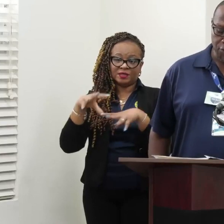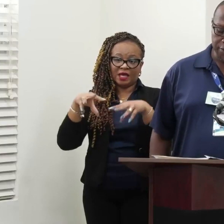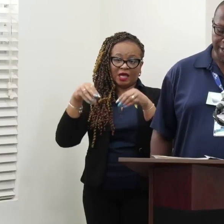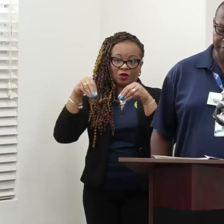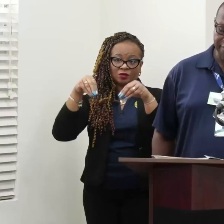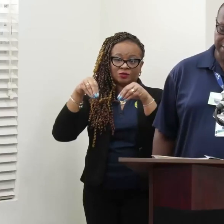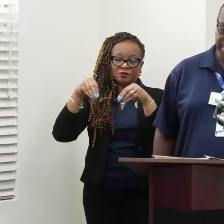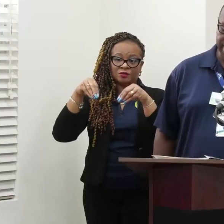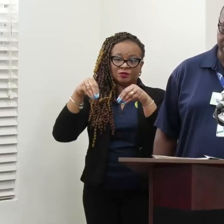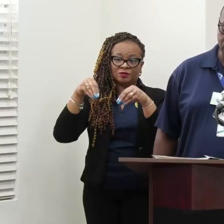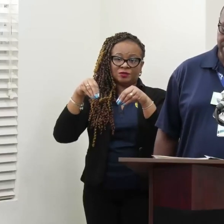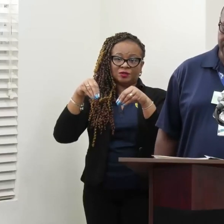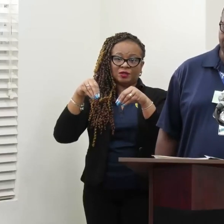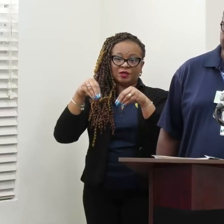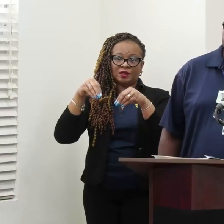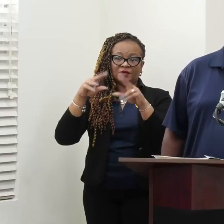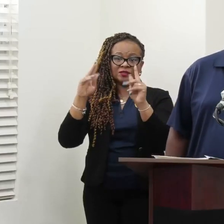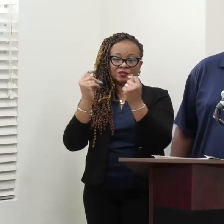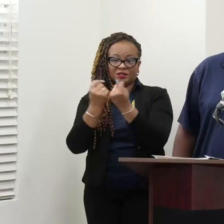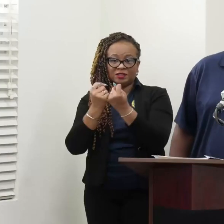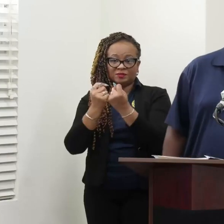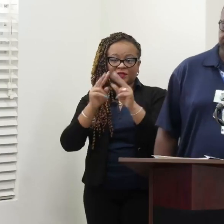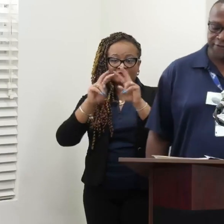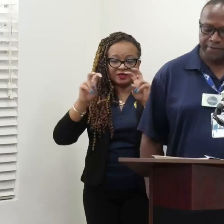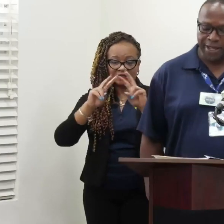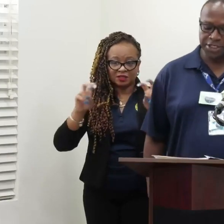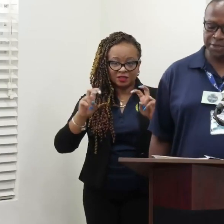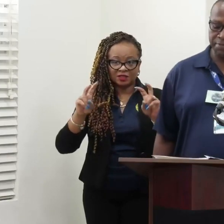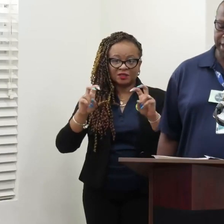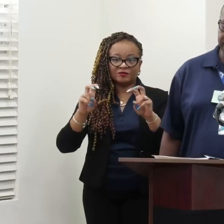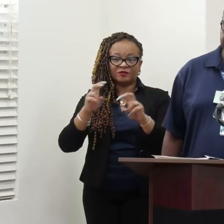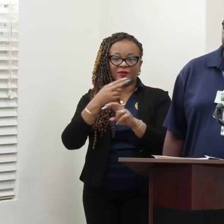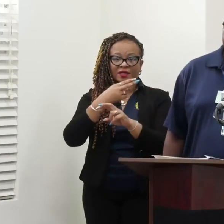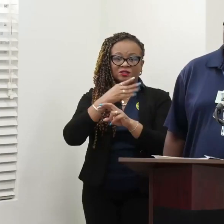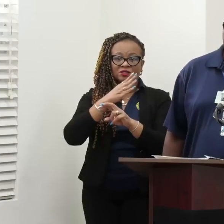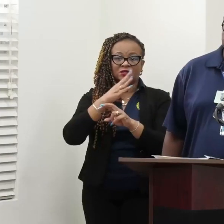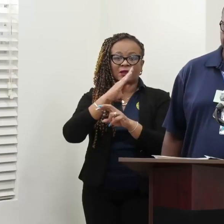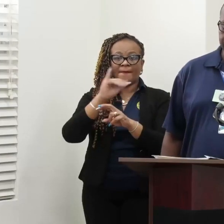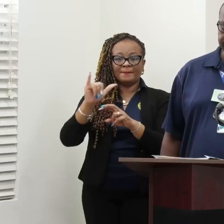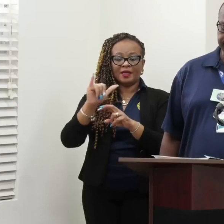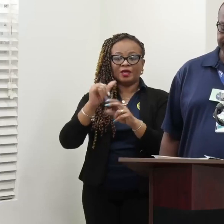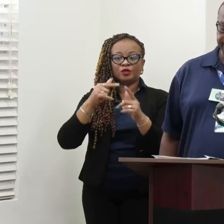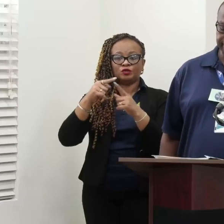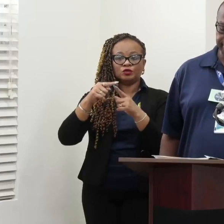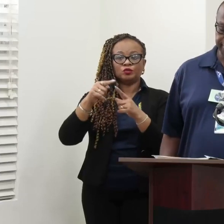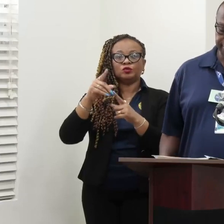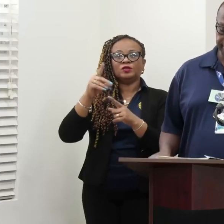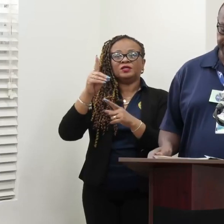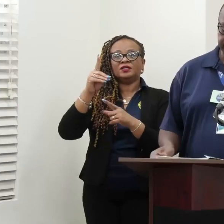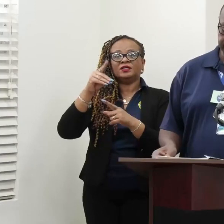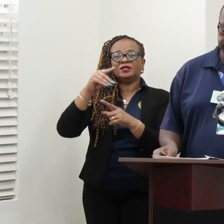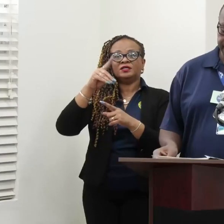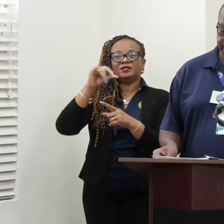And crews are investigating recent outages from Hatchet Bay to Deep Creek. The